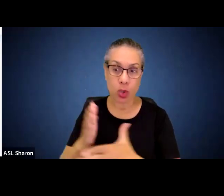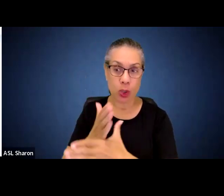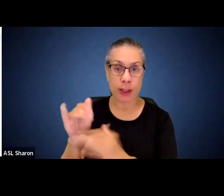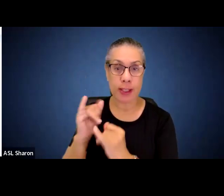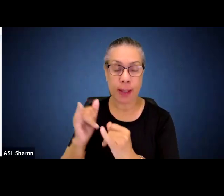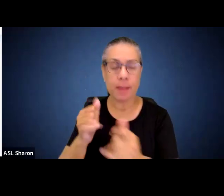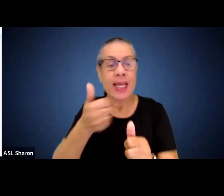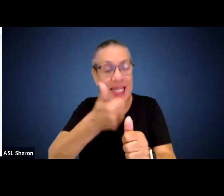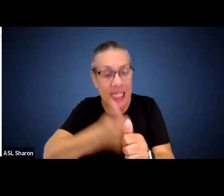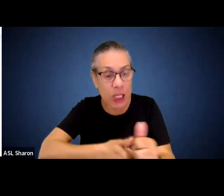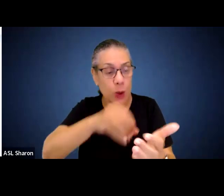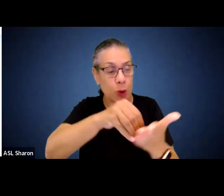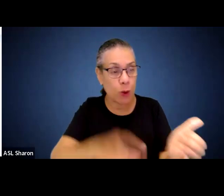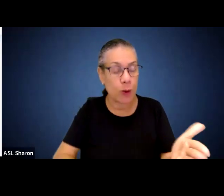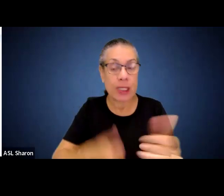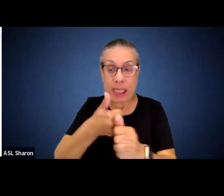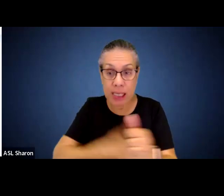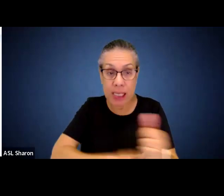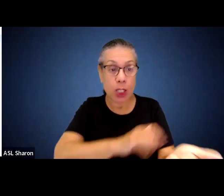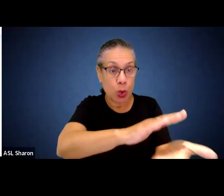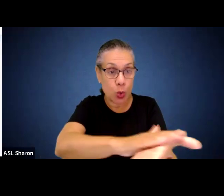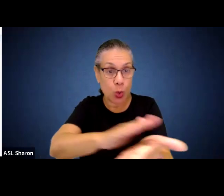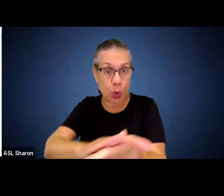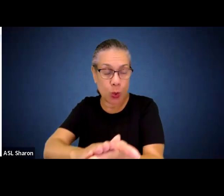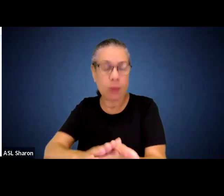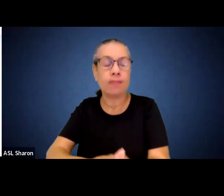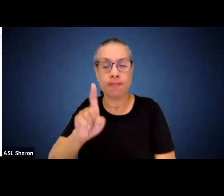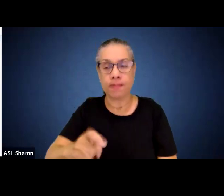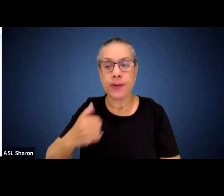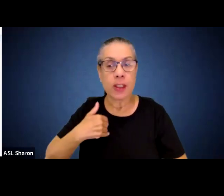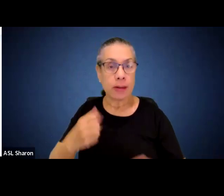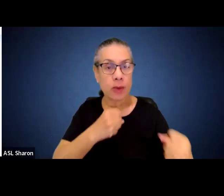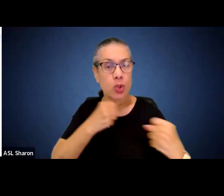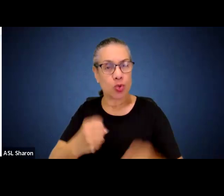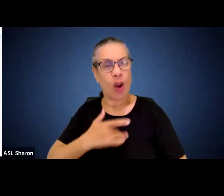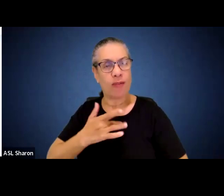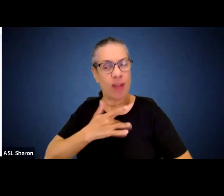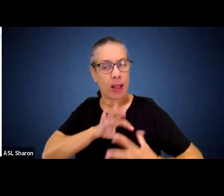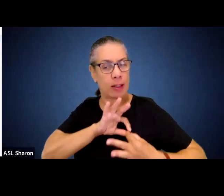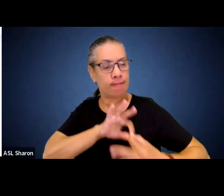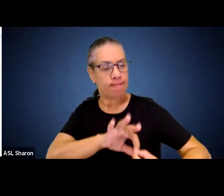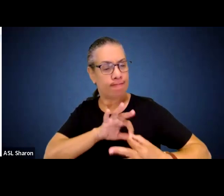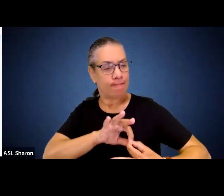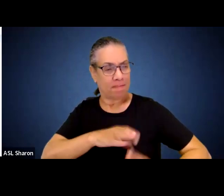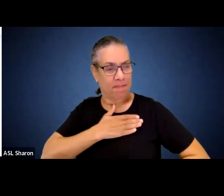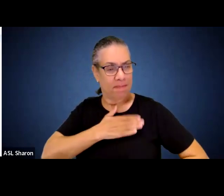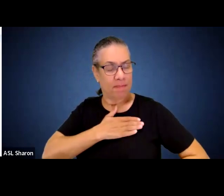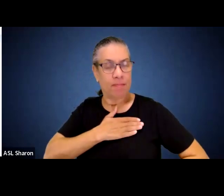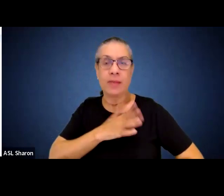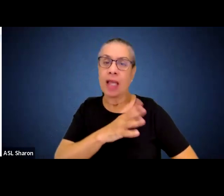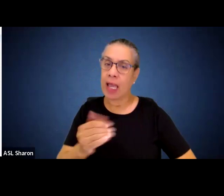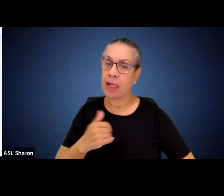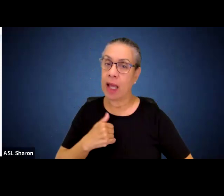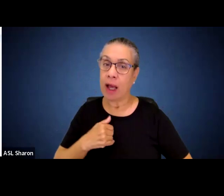every student in every BPS school should experience a strong sense of belonging and be held to